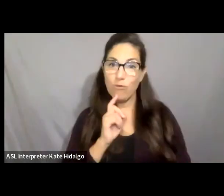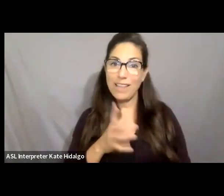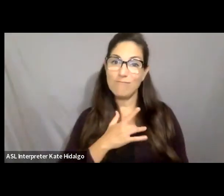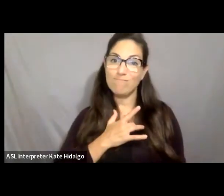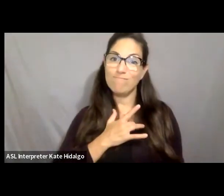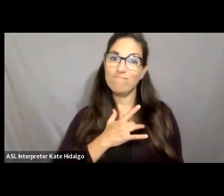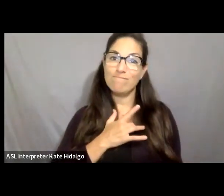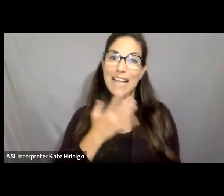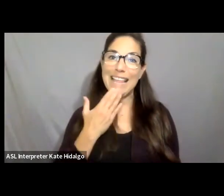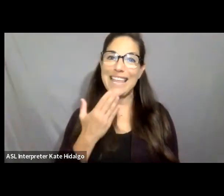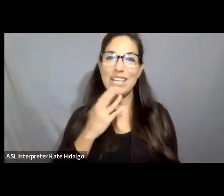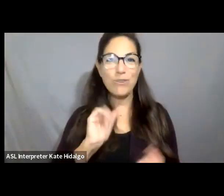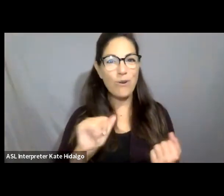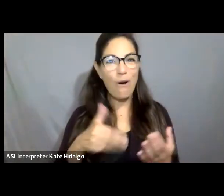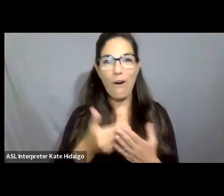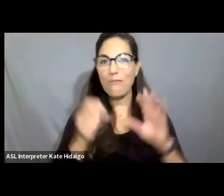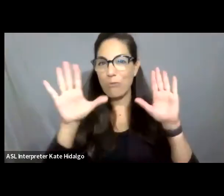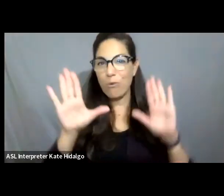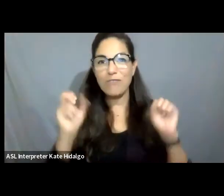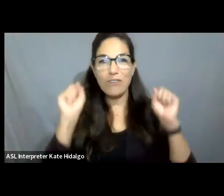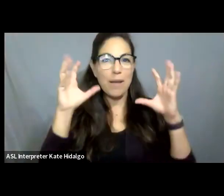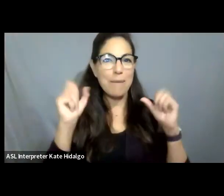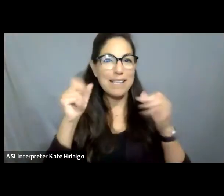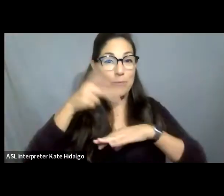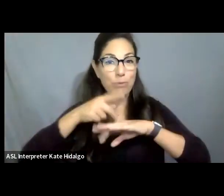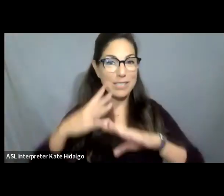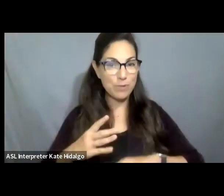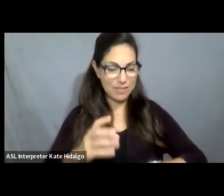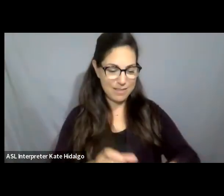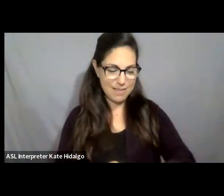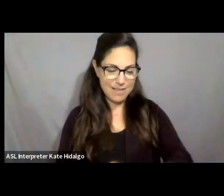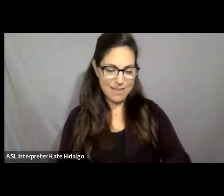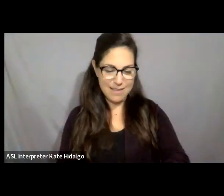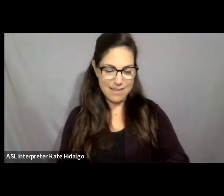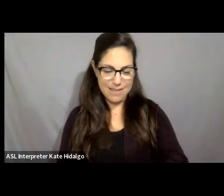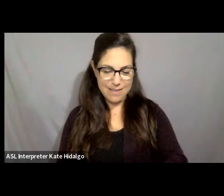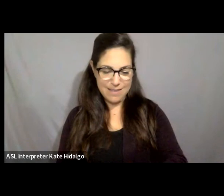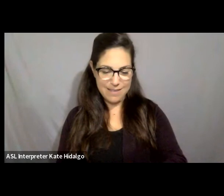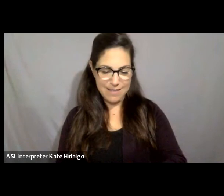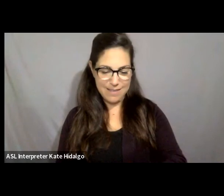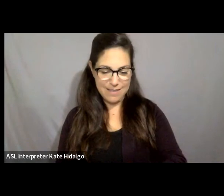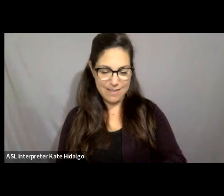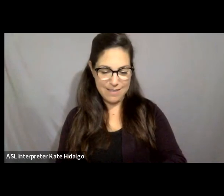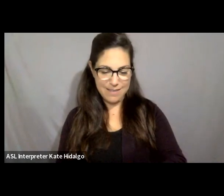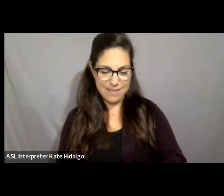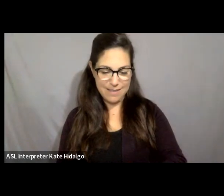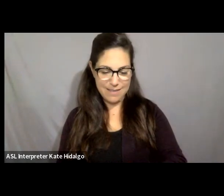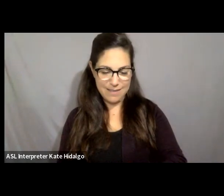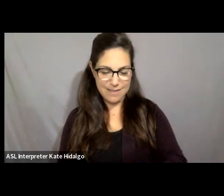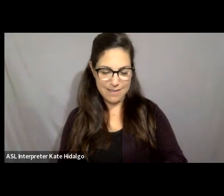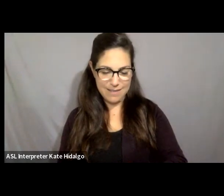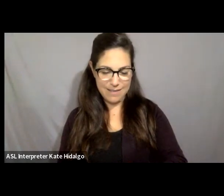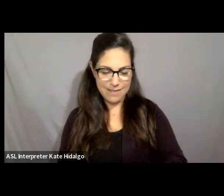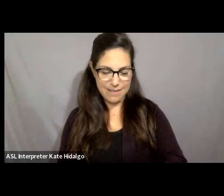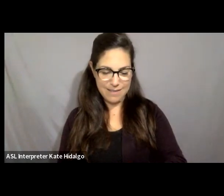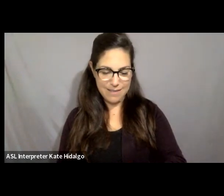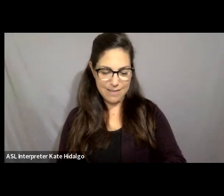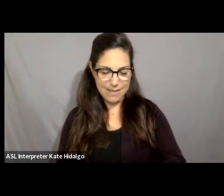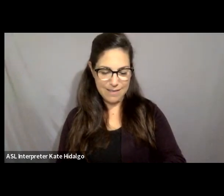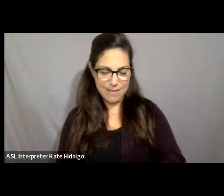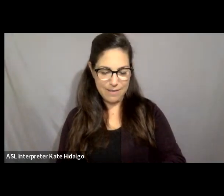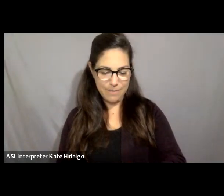say thank you to all these wonderful, amazing principals. So thank you. Go next.